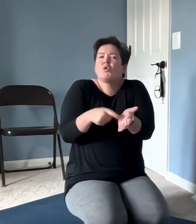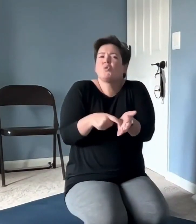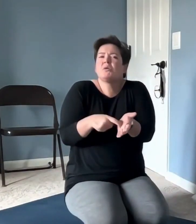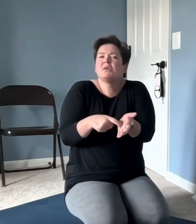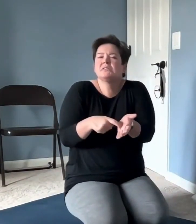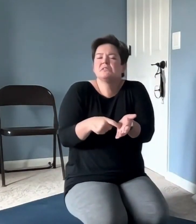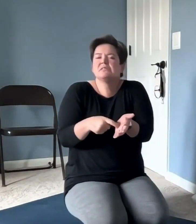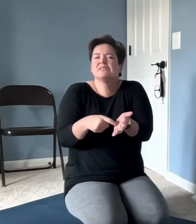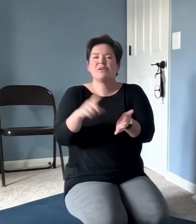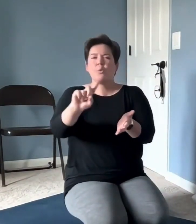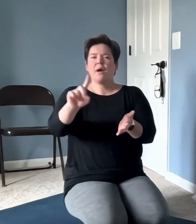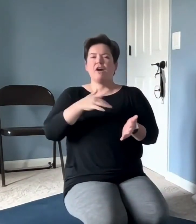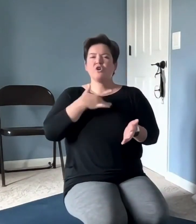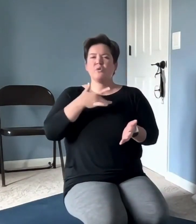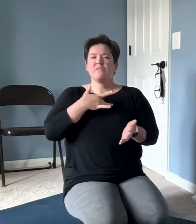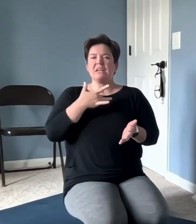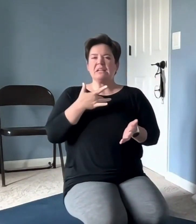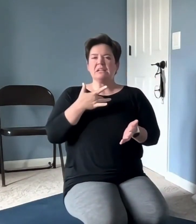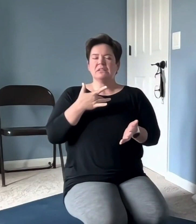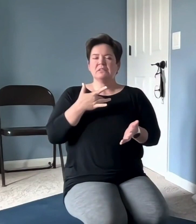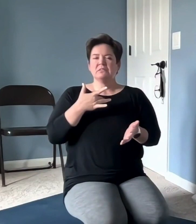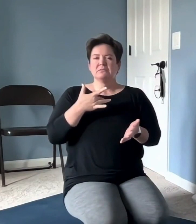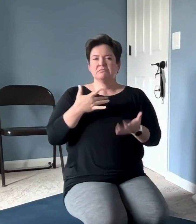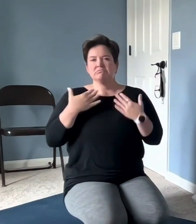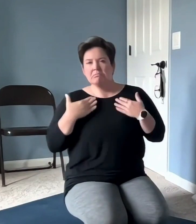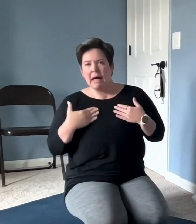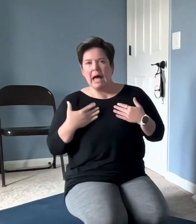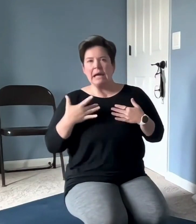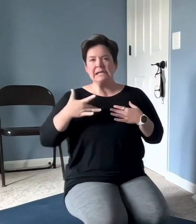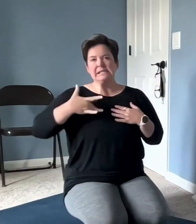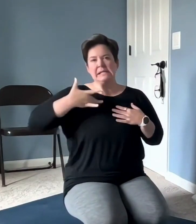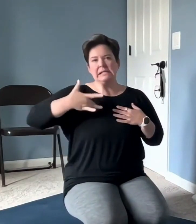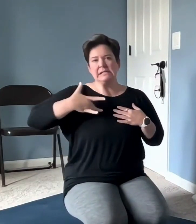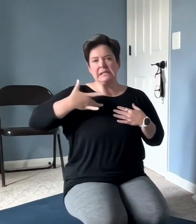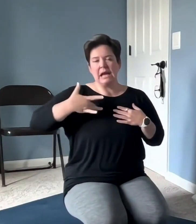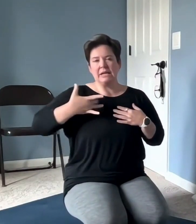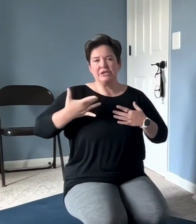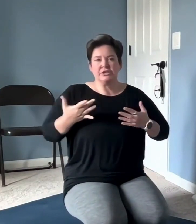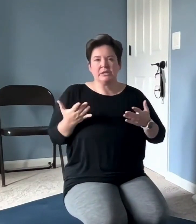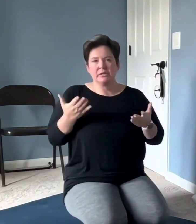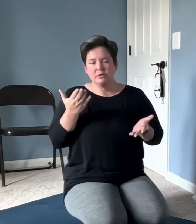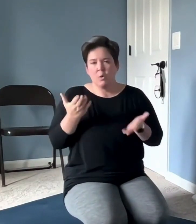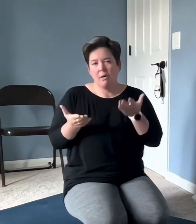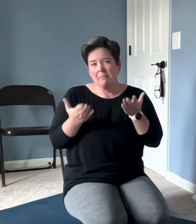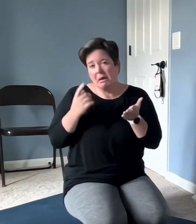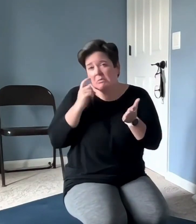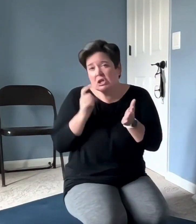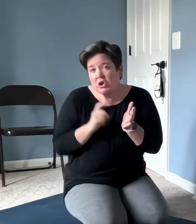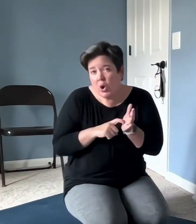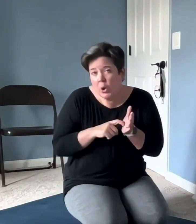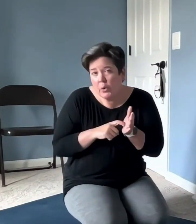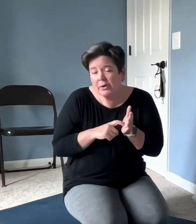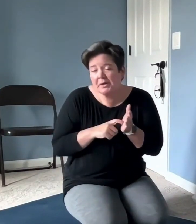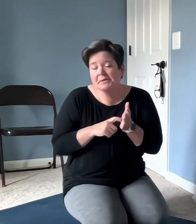Perhaps just noticing what it feels like in your body, any sensations. You